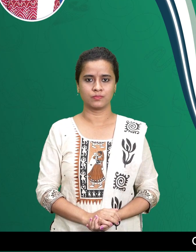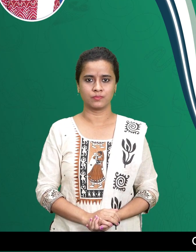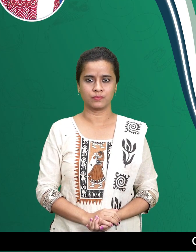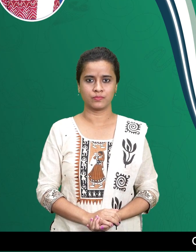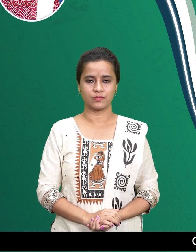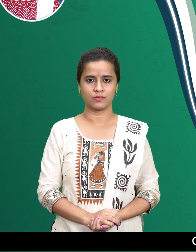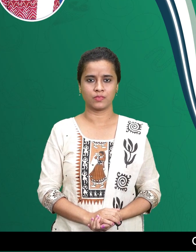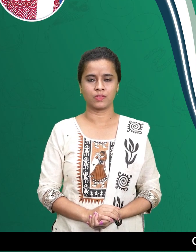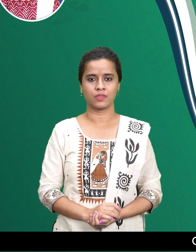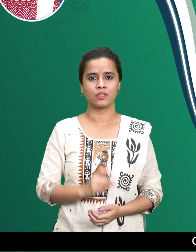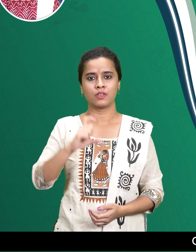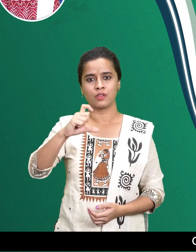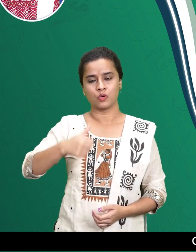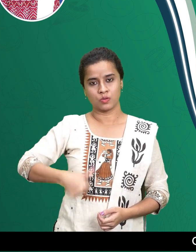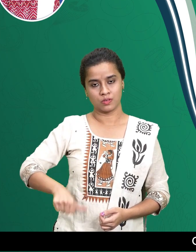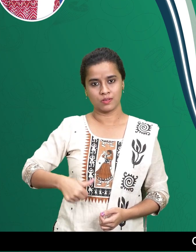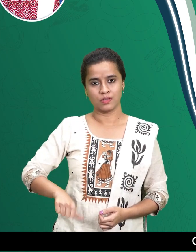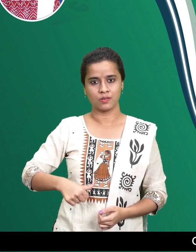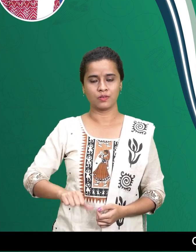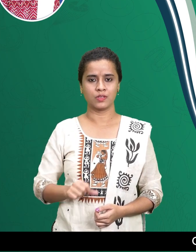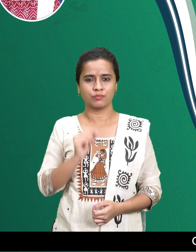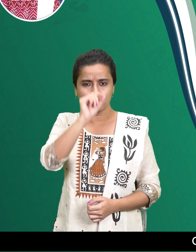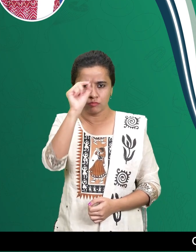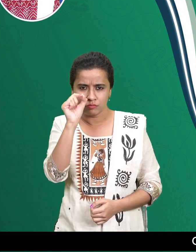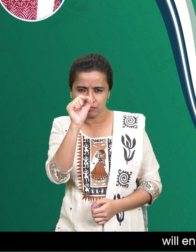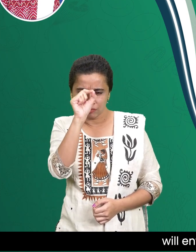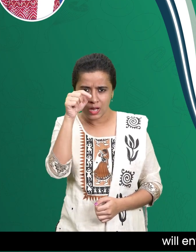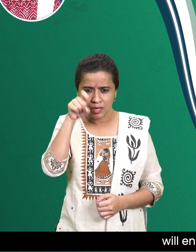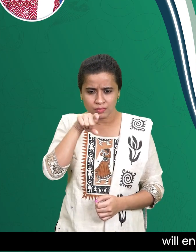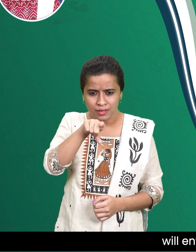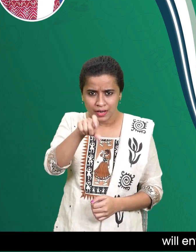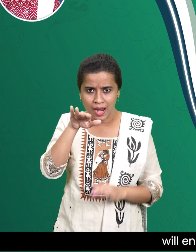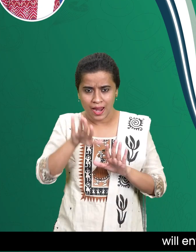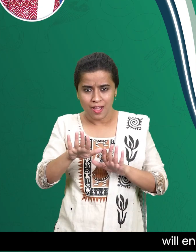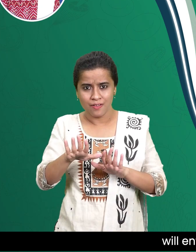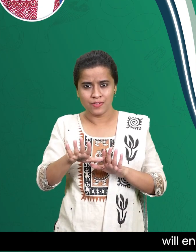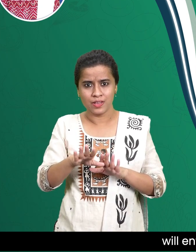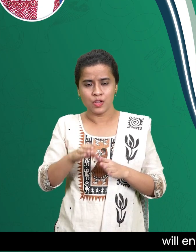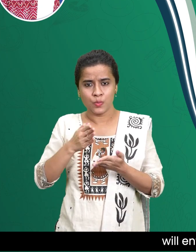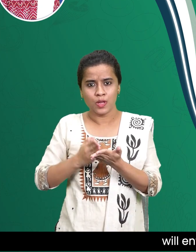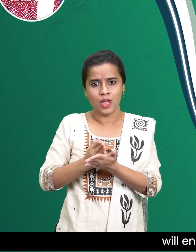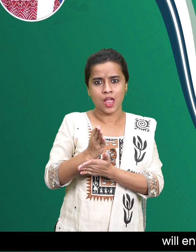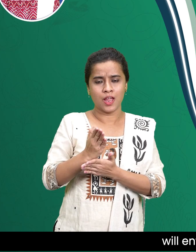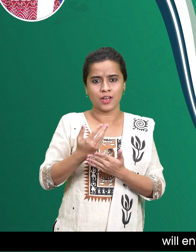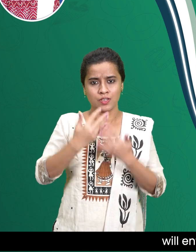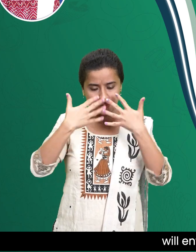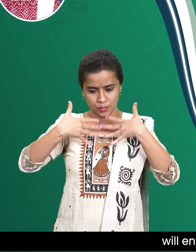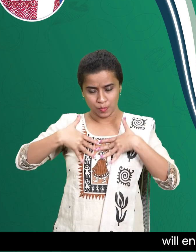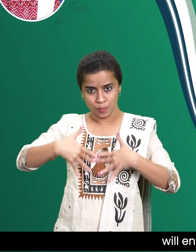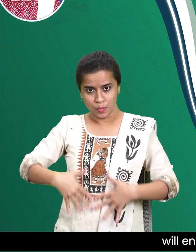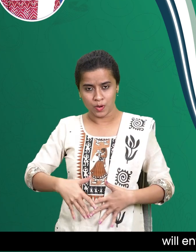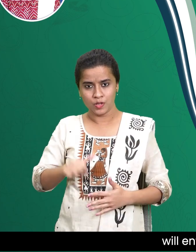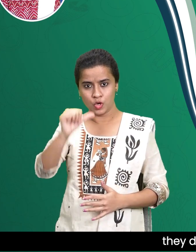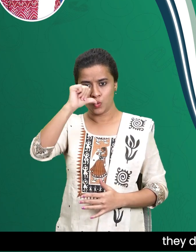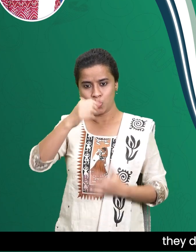Cholera Causing Microbes Will Enter New Hosts Through